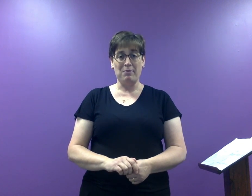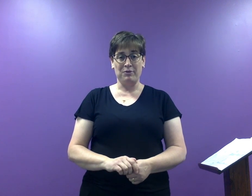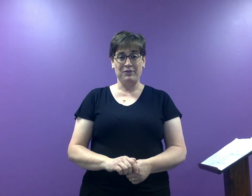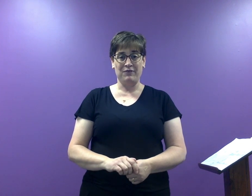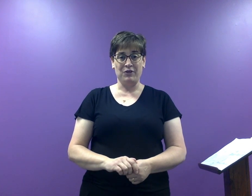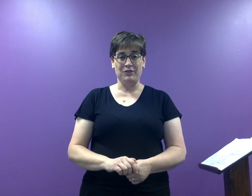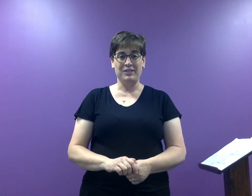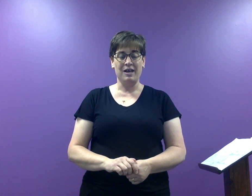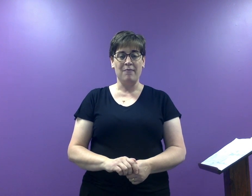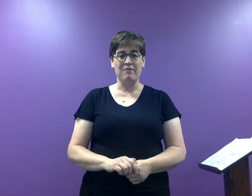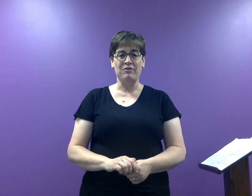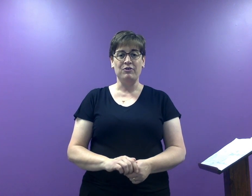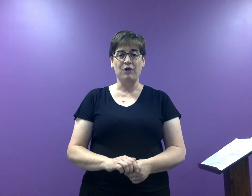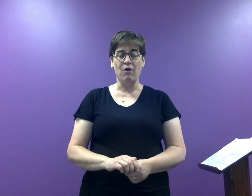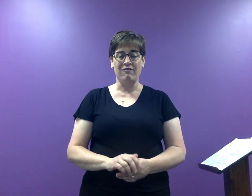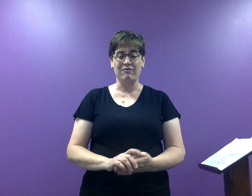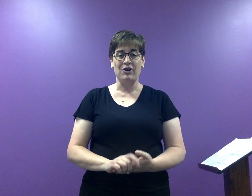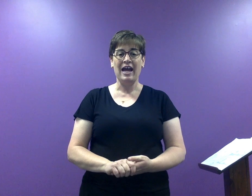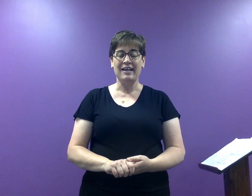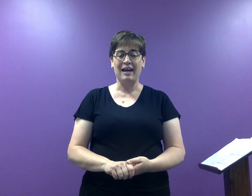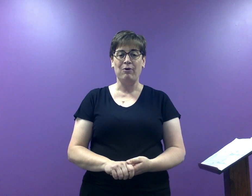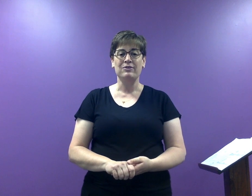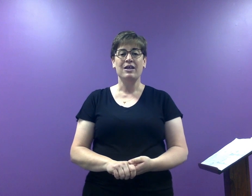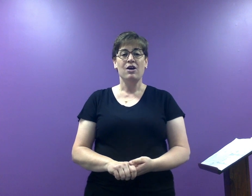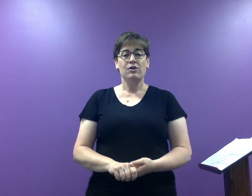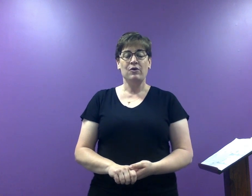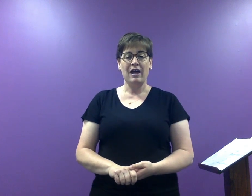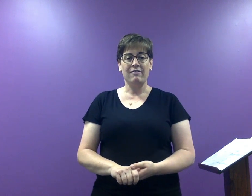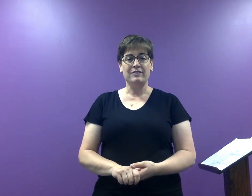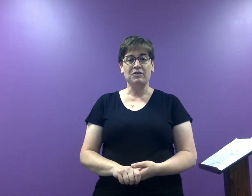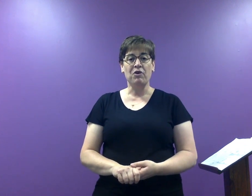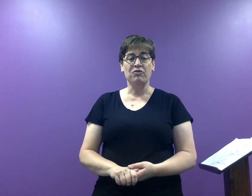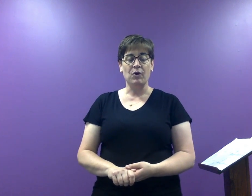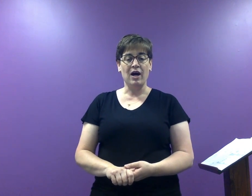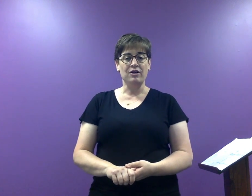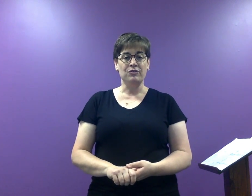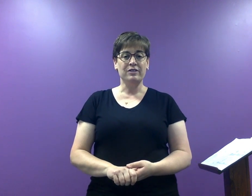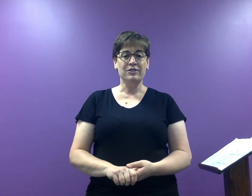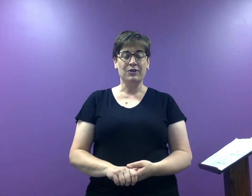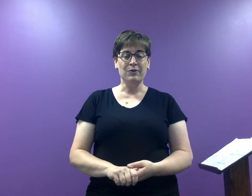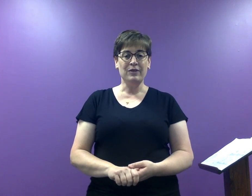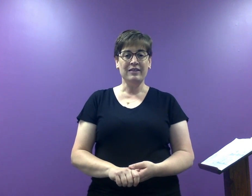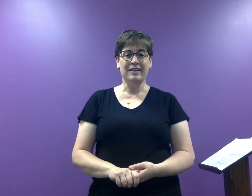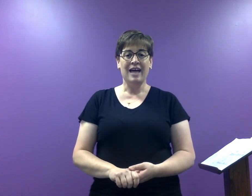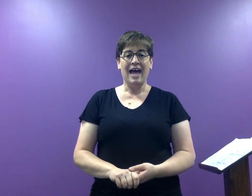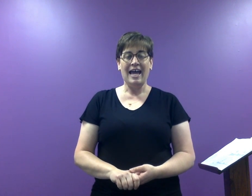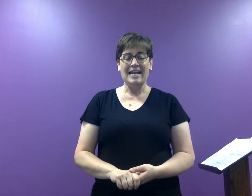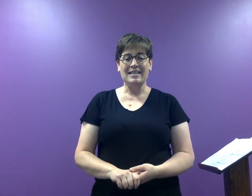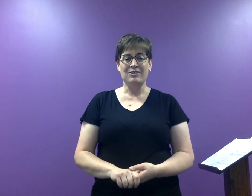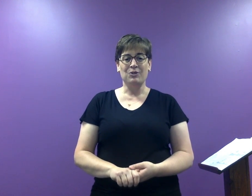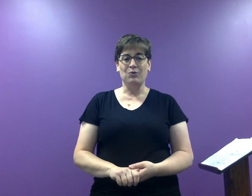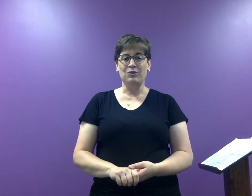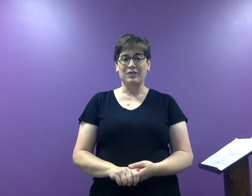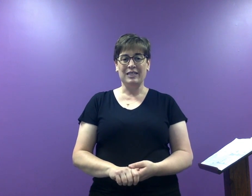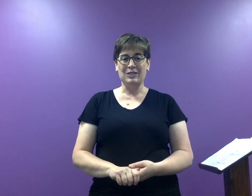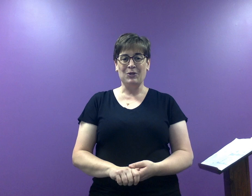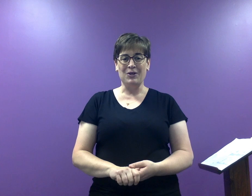numbers first. If you go off of your handouts, you have 0 through 100 to start with, and so we'll just get started